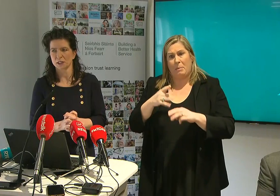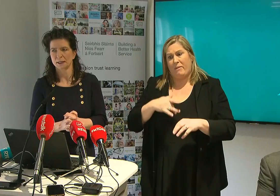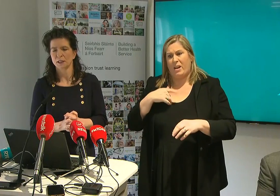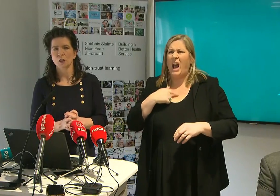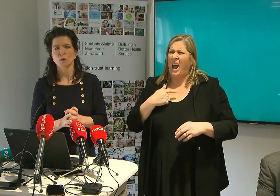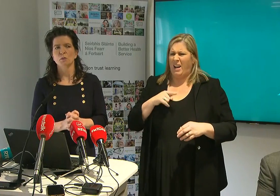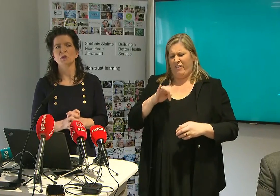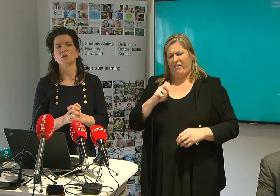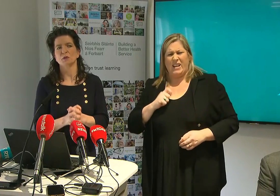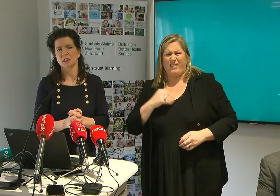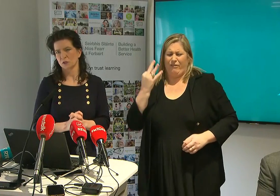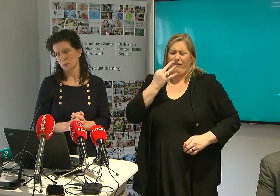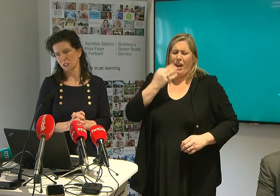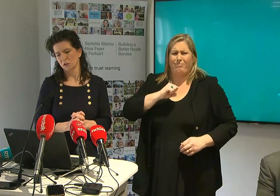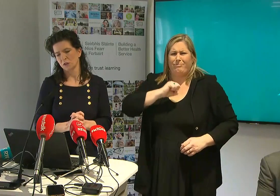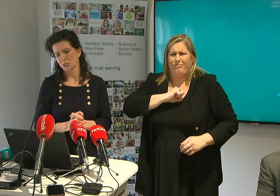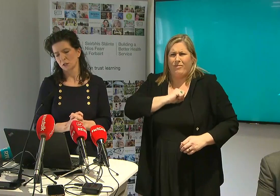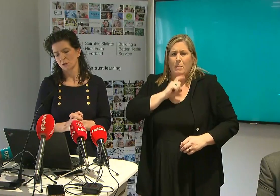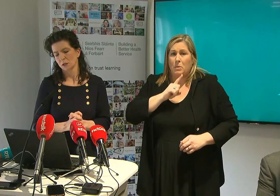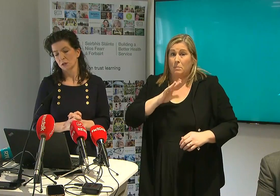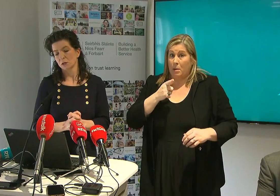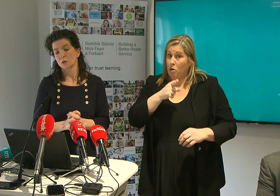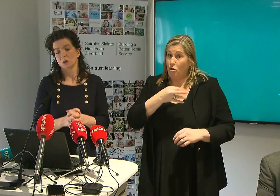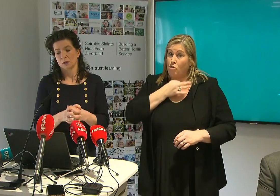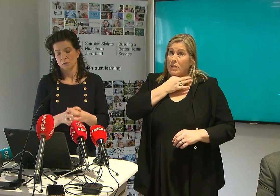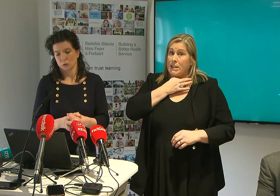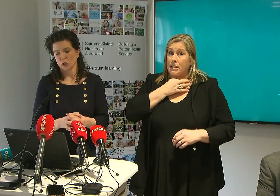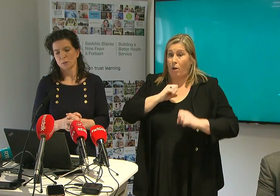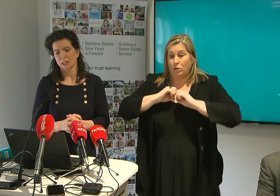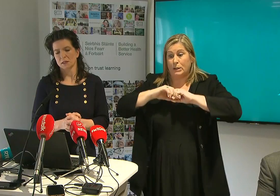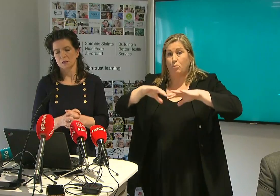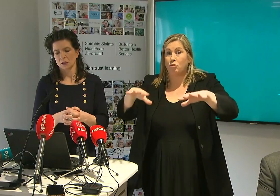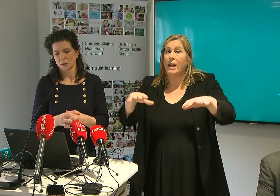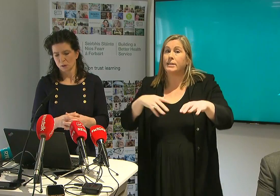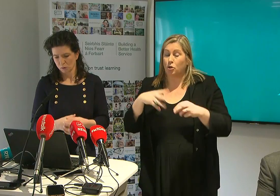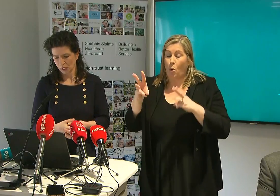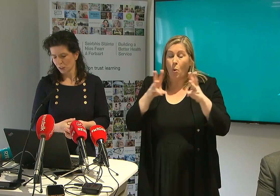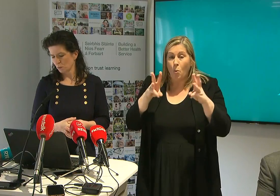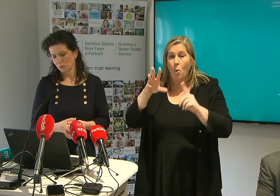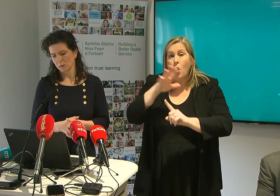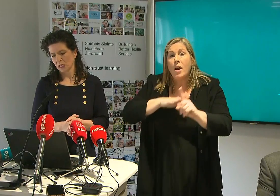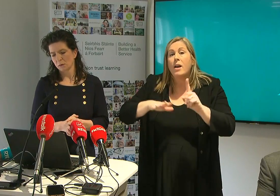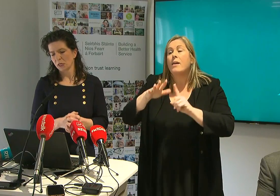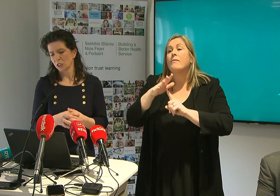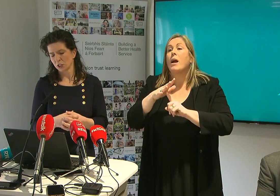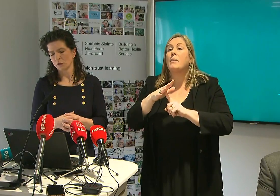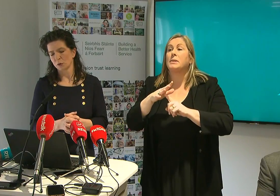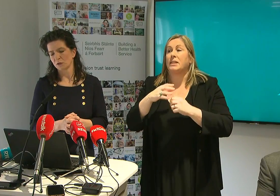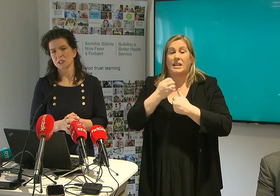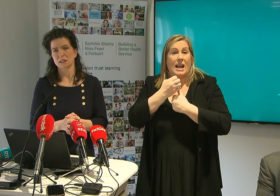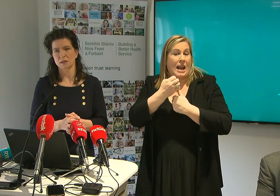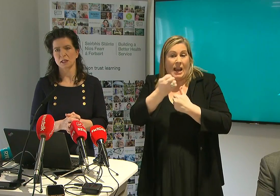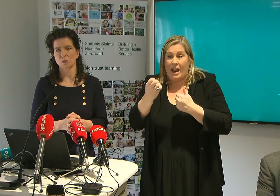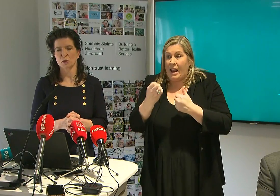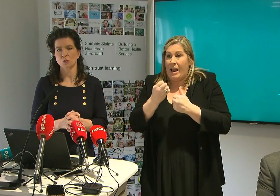to work, but they're a risk for spread of infection. So workplaces, and each and every